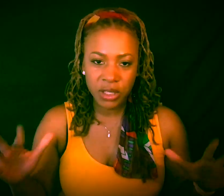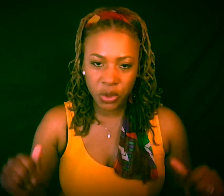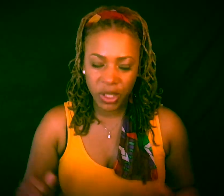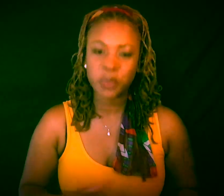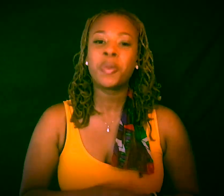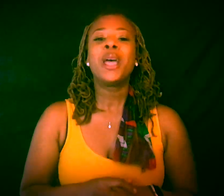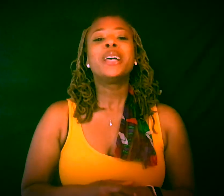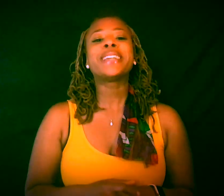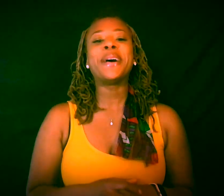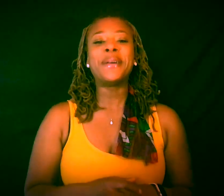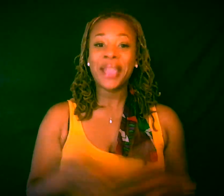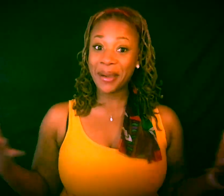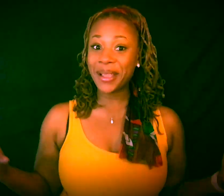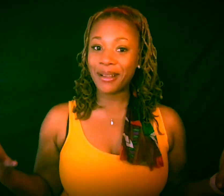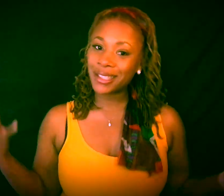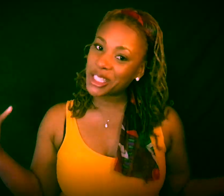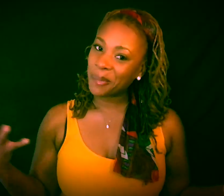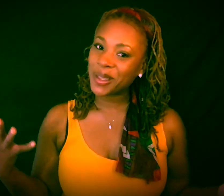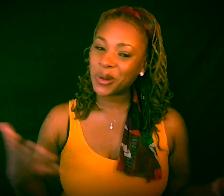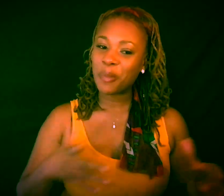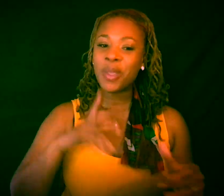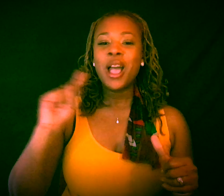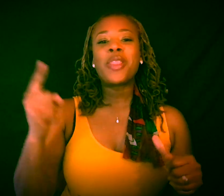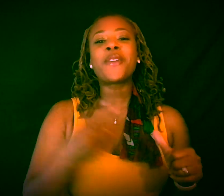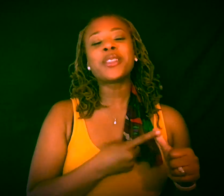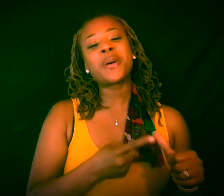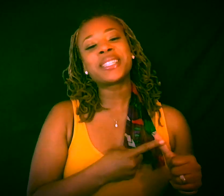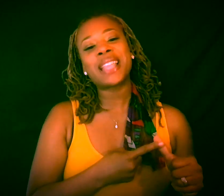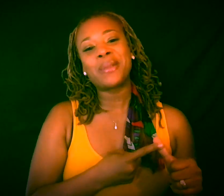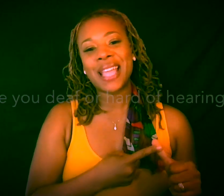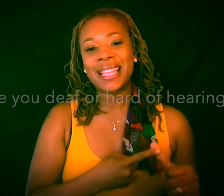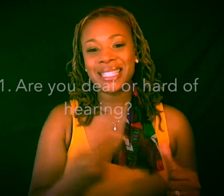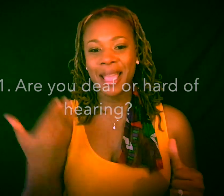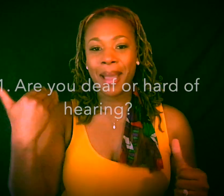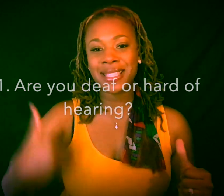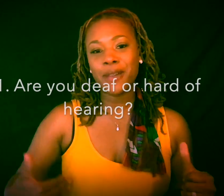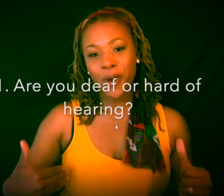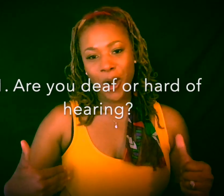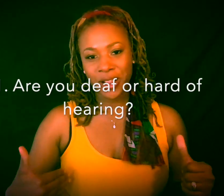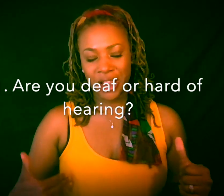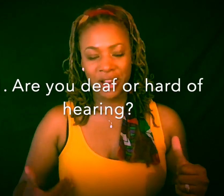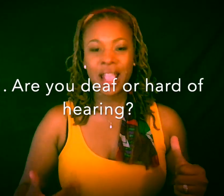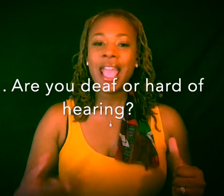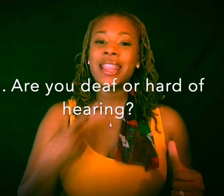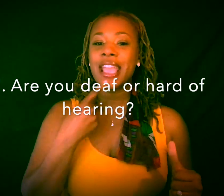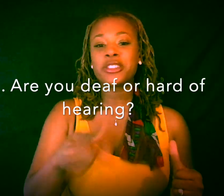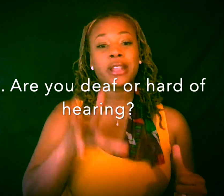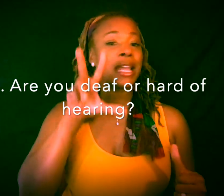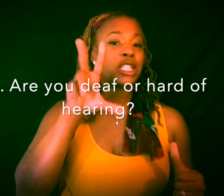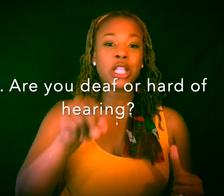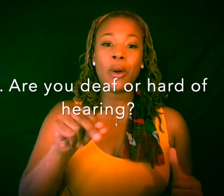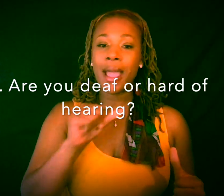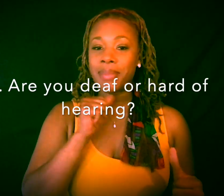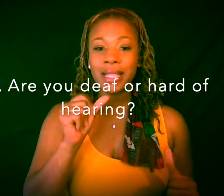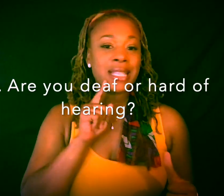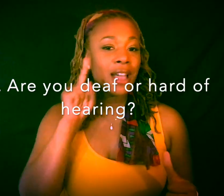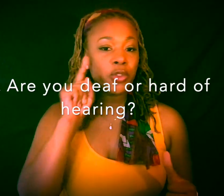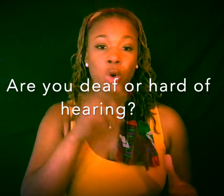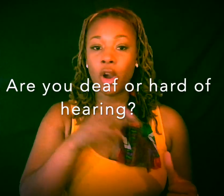situation. So here we go. Let's jump into it. The first question that was asked is, am I deaf or hard of hearing? And the answer to that is no, I am not deaf nor hard of